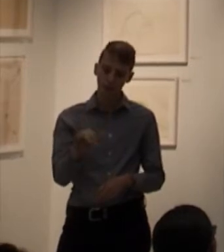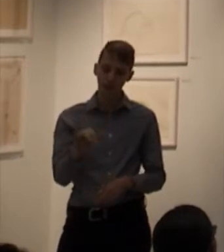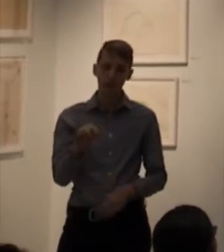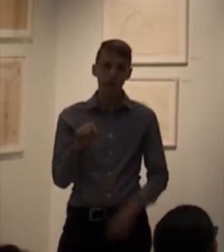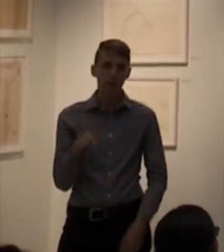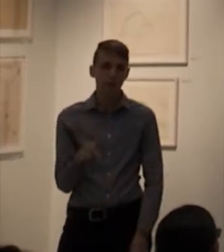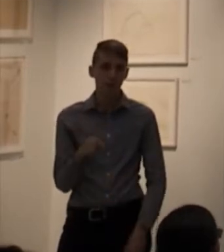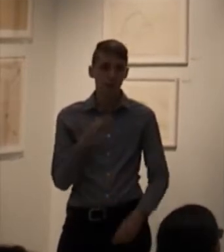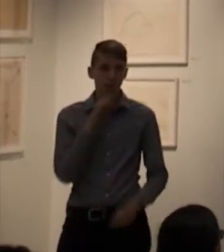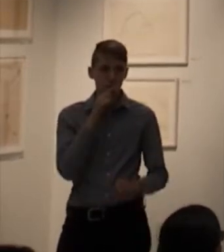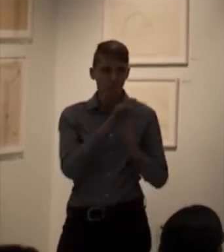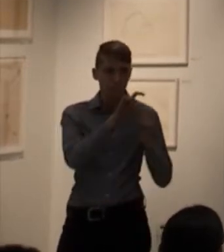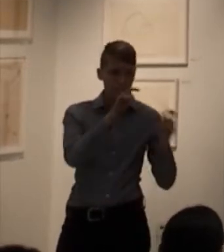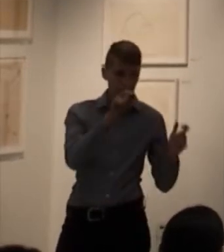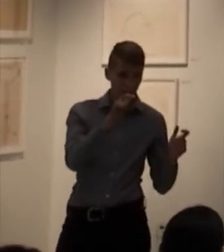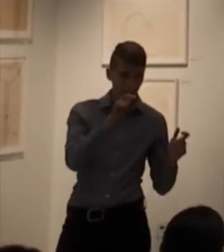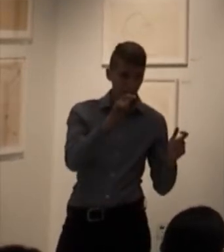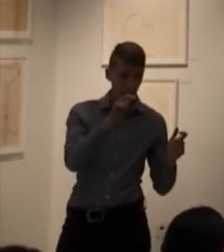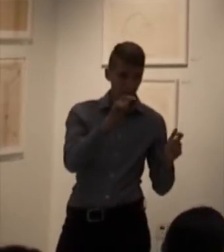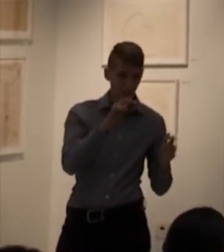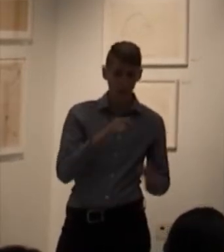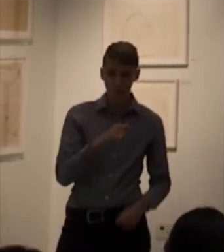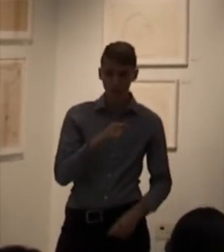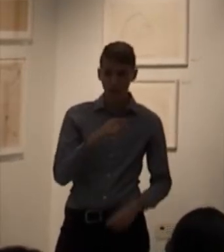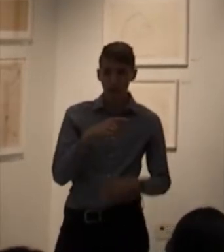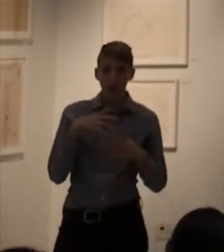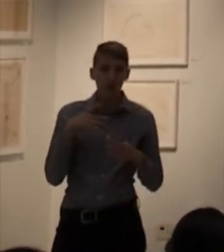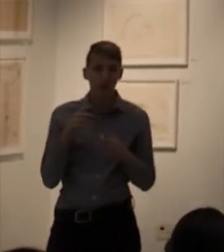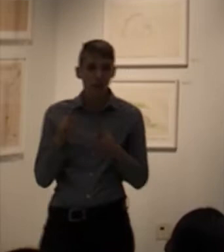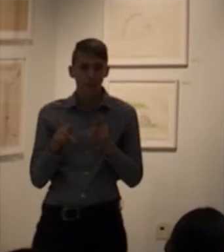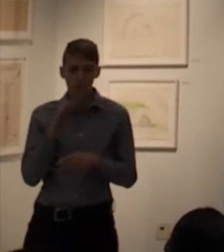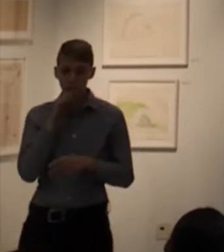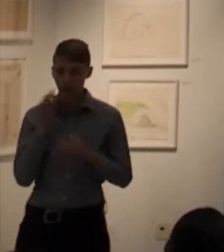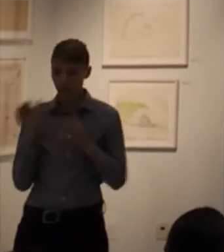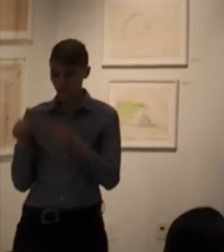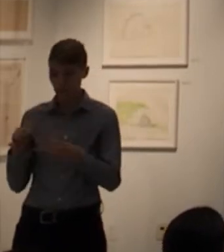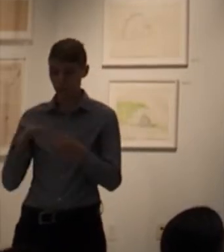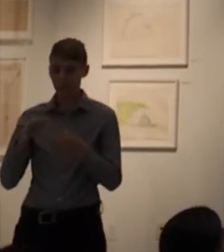people we operate from an aspect of timeless design.